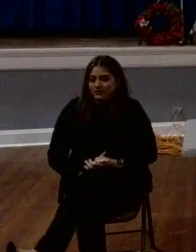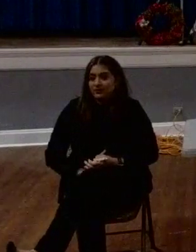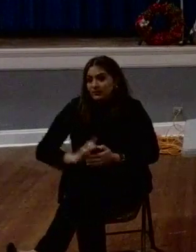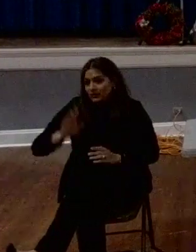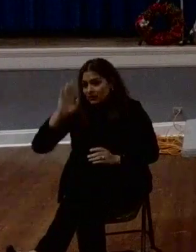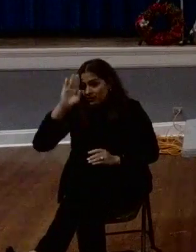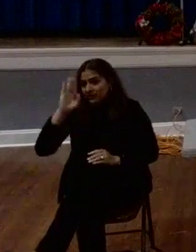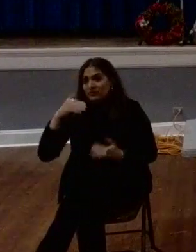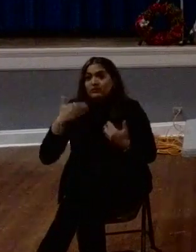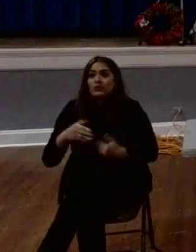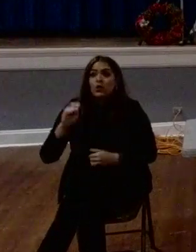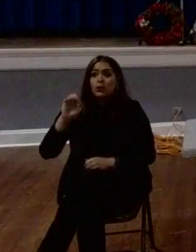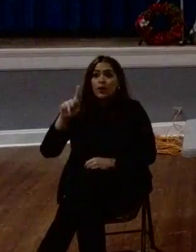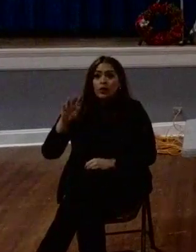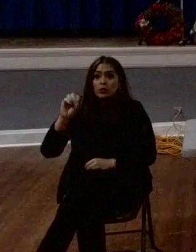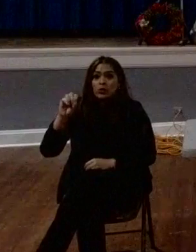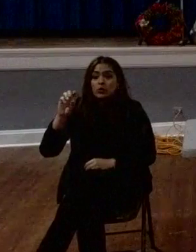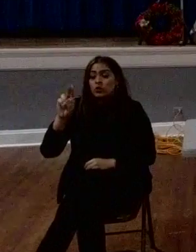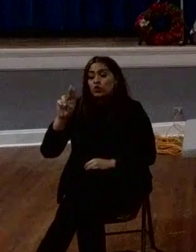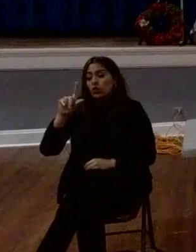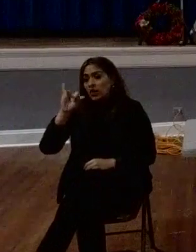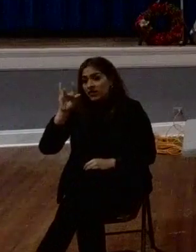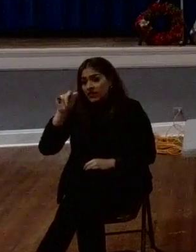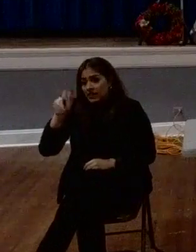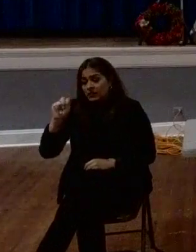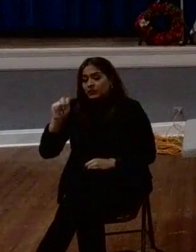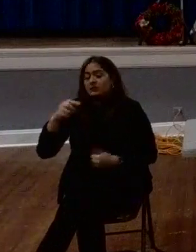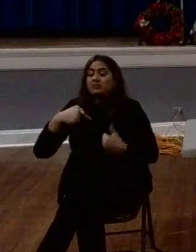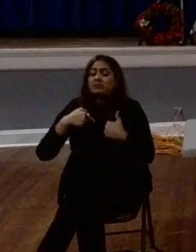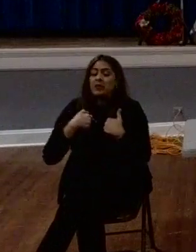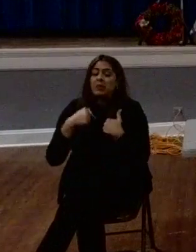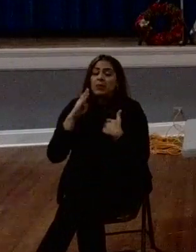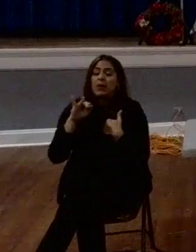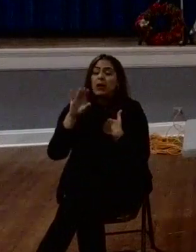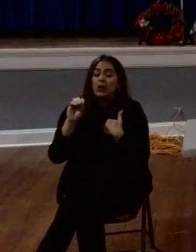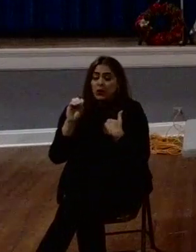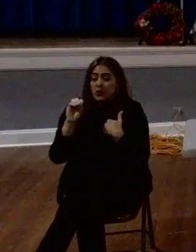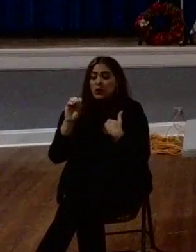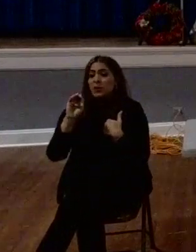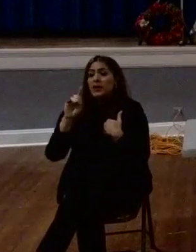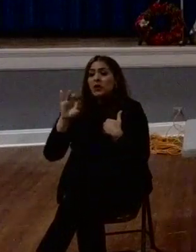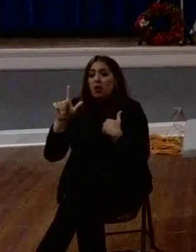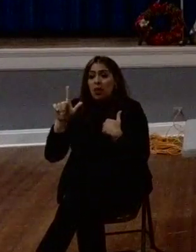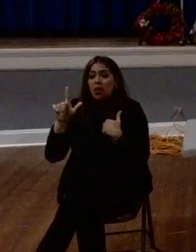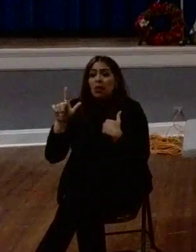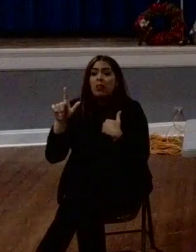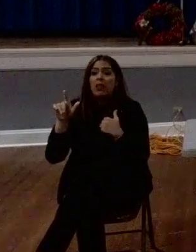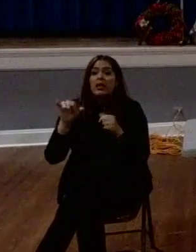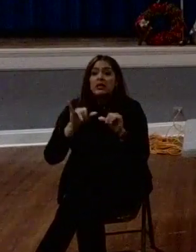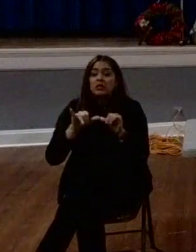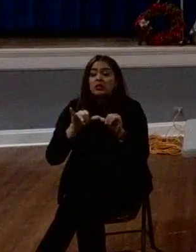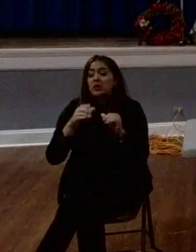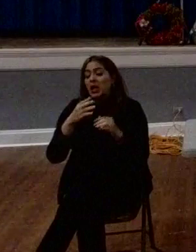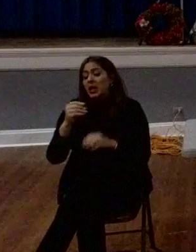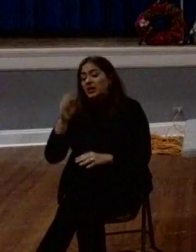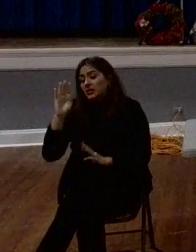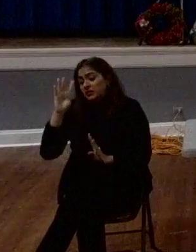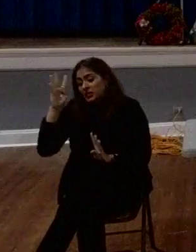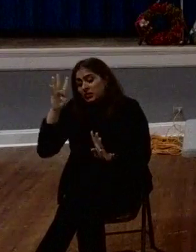Hello, my name is Mark Sullivan. I'm a biomedical engineer and an inventor.